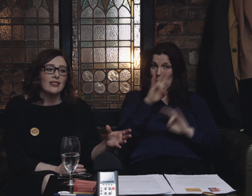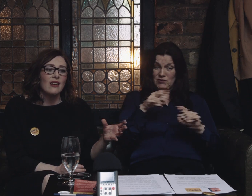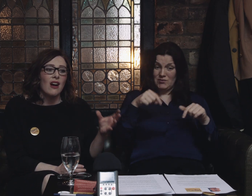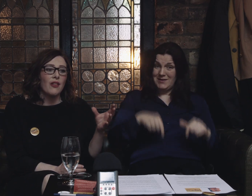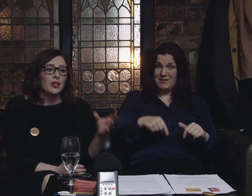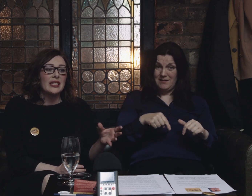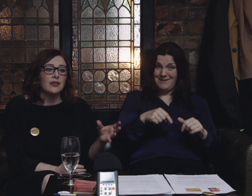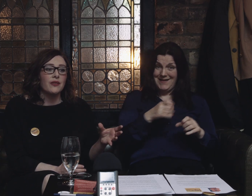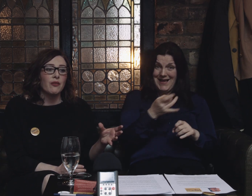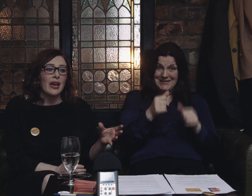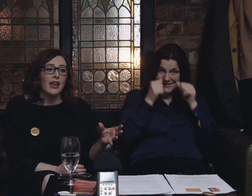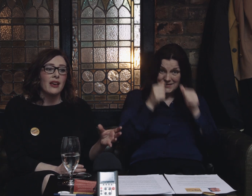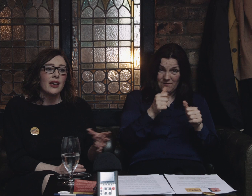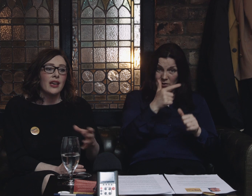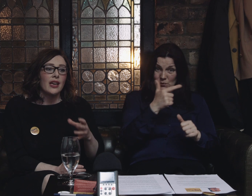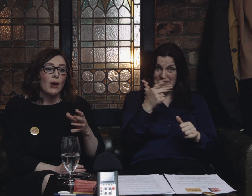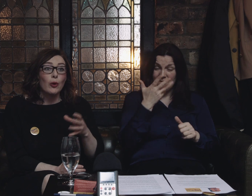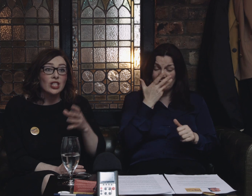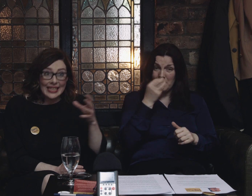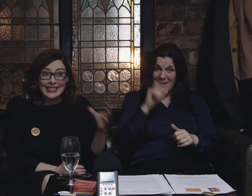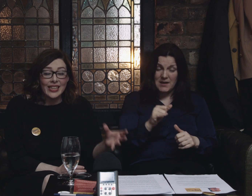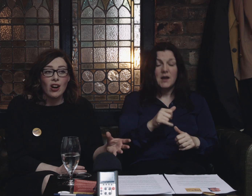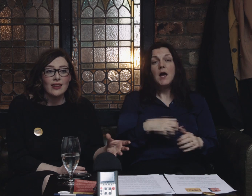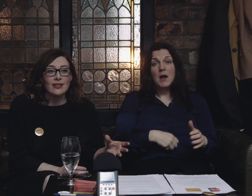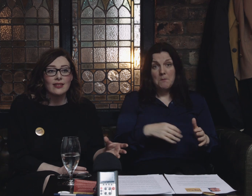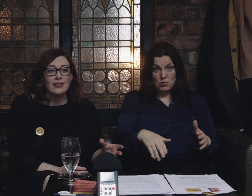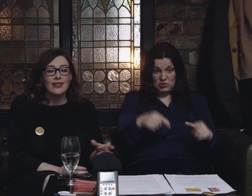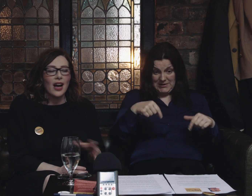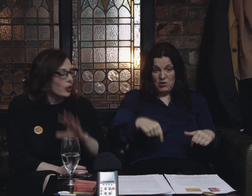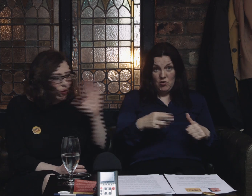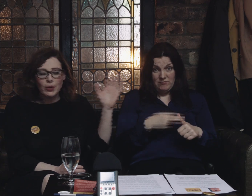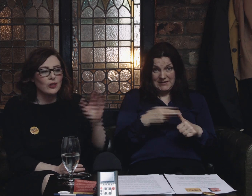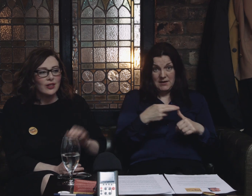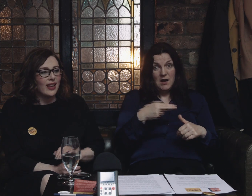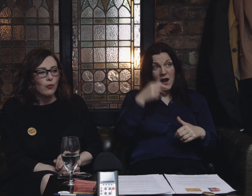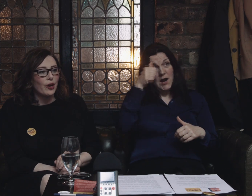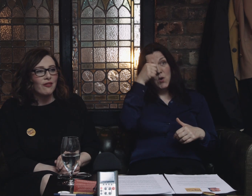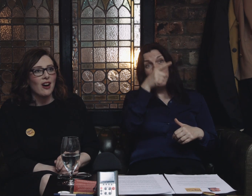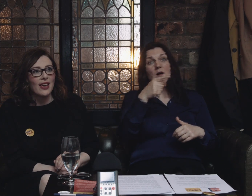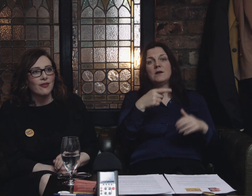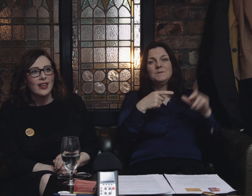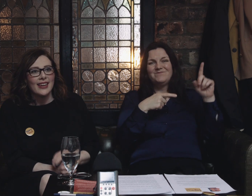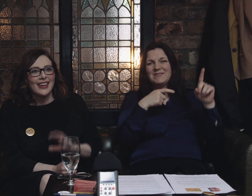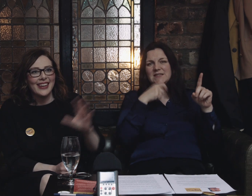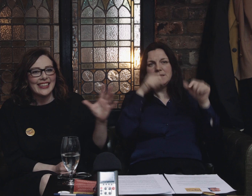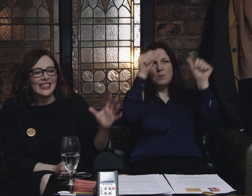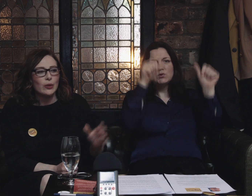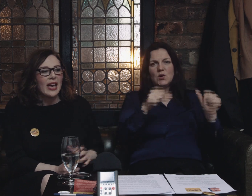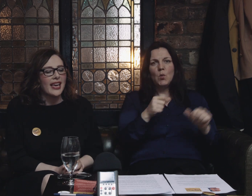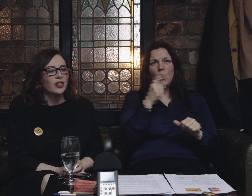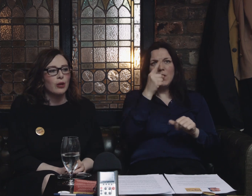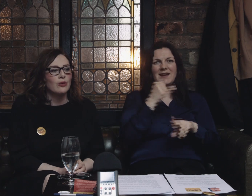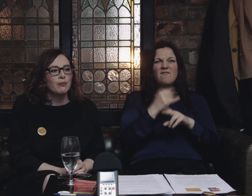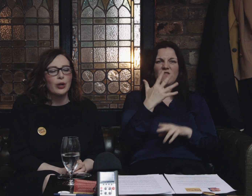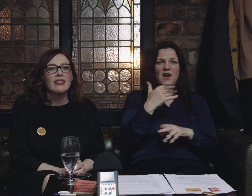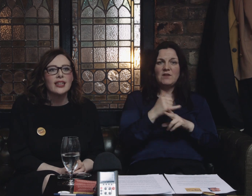to address on the 25th of May. Abortion is in Ireland. I know there are posters saying 1 in 5 in the